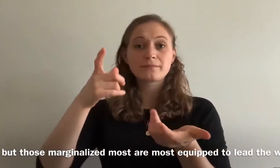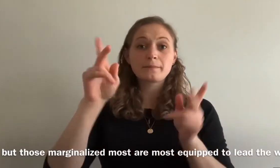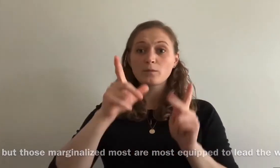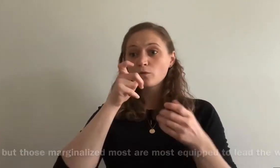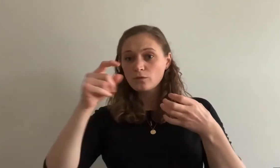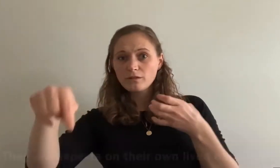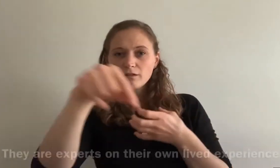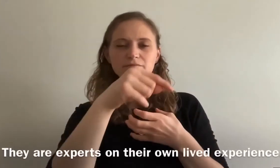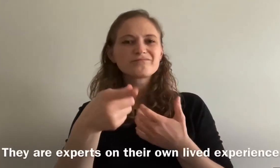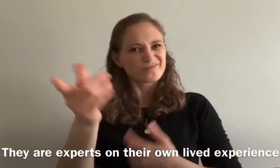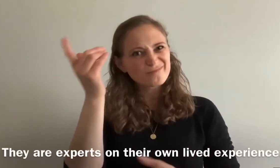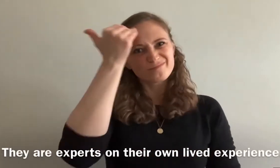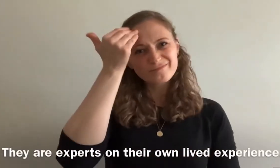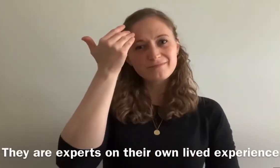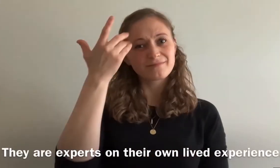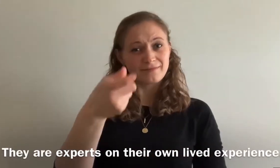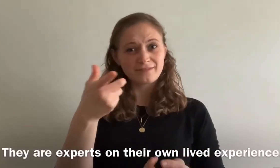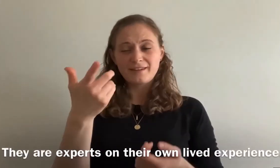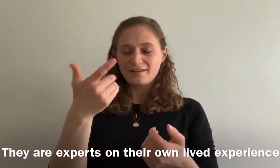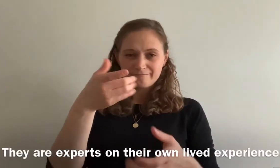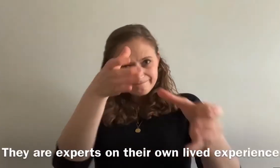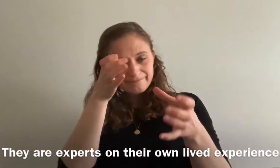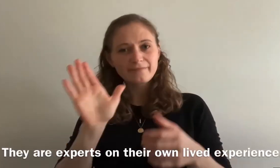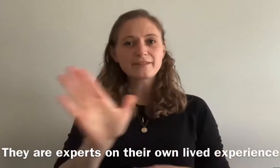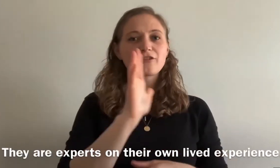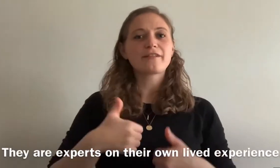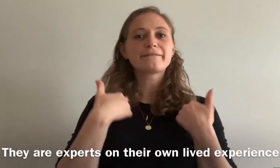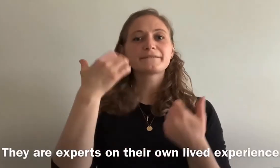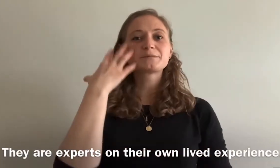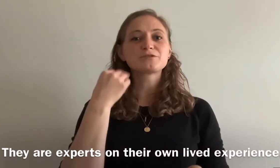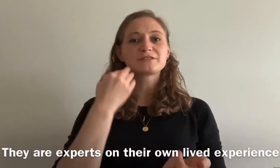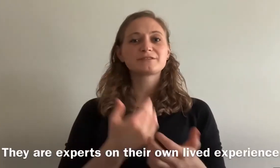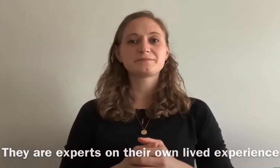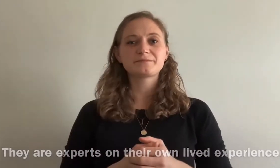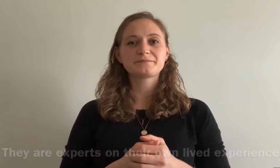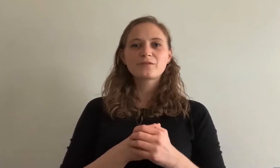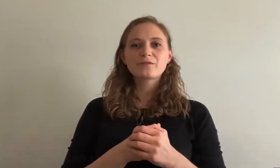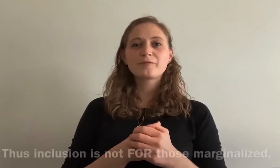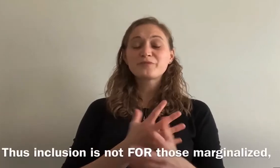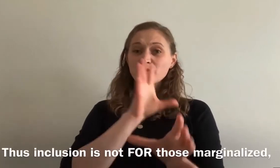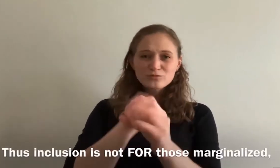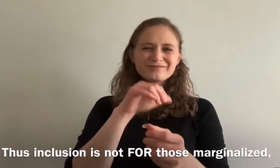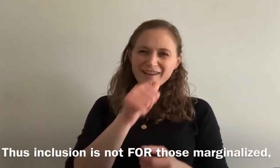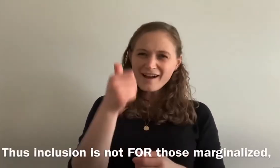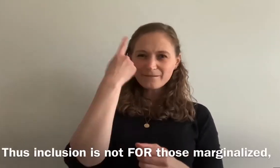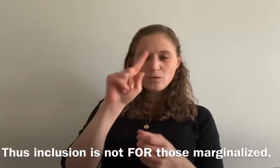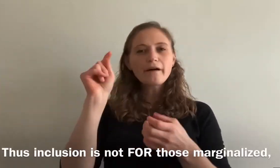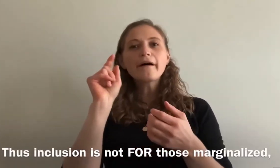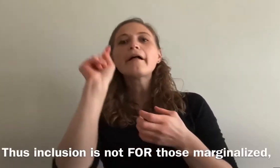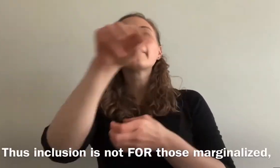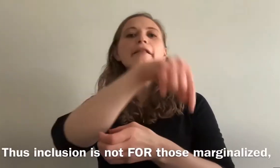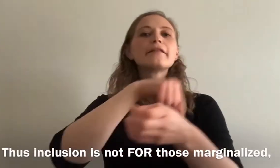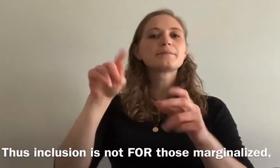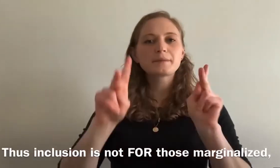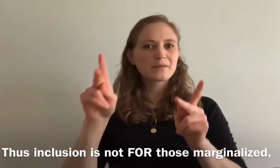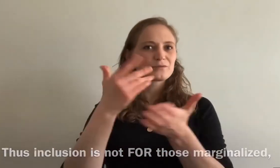are the most equipped to navigate that space. They are the experts in their own lived experience. So inclusion is